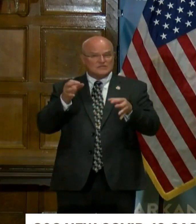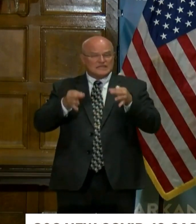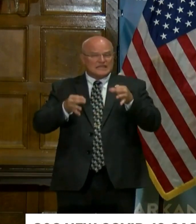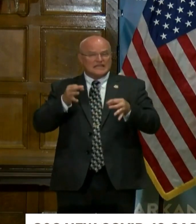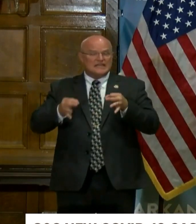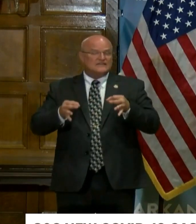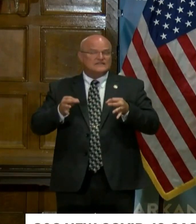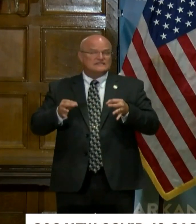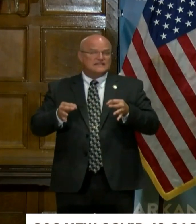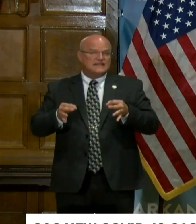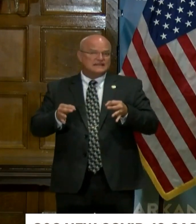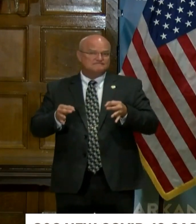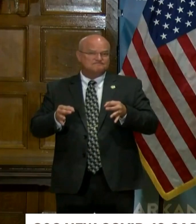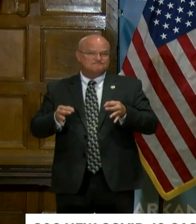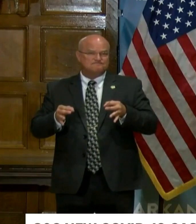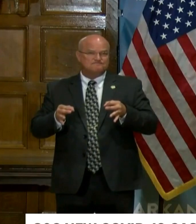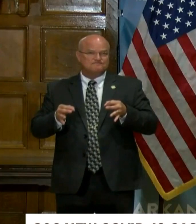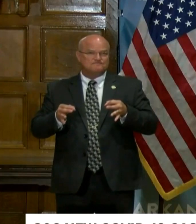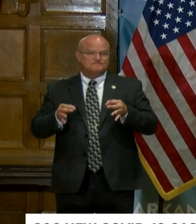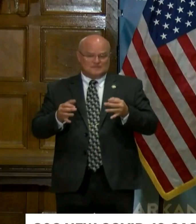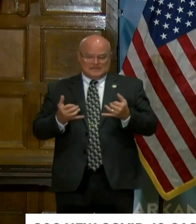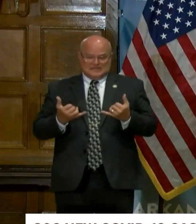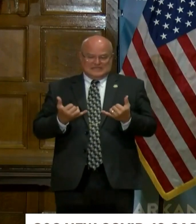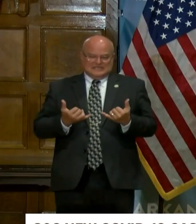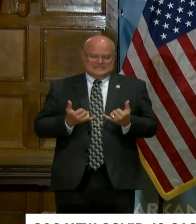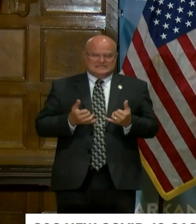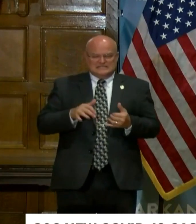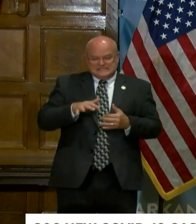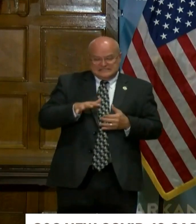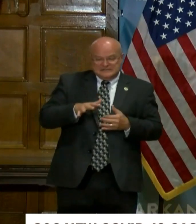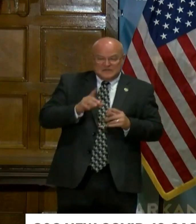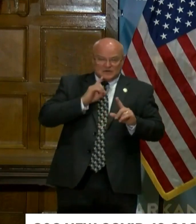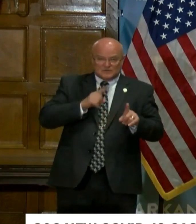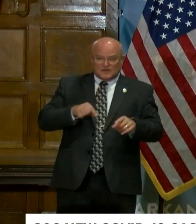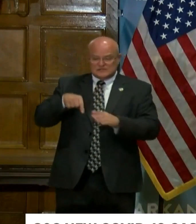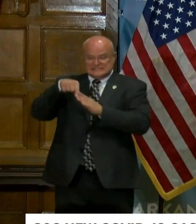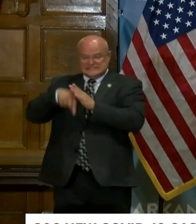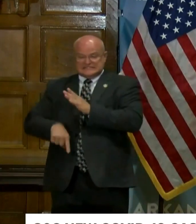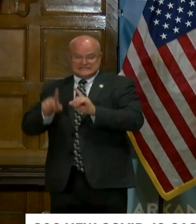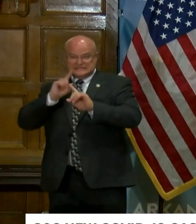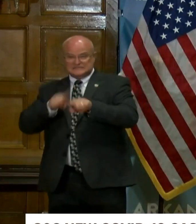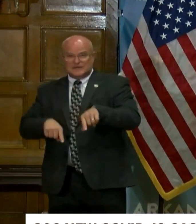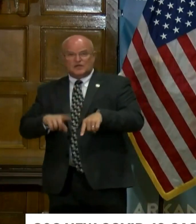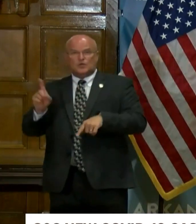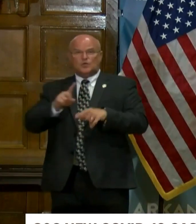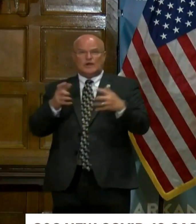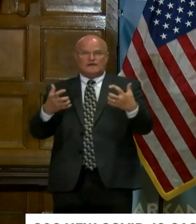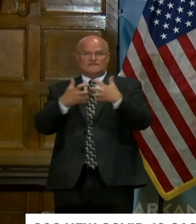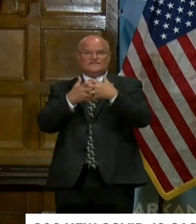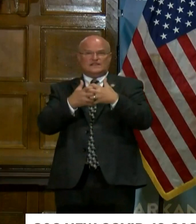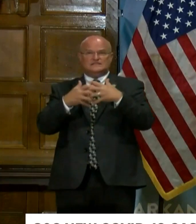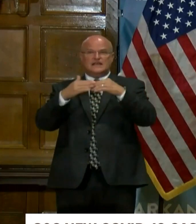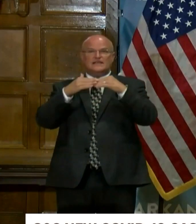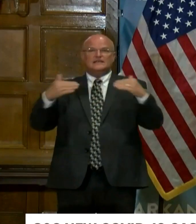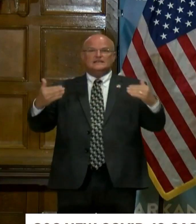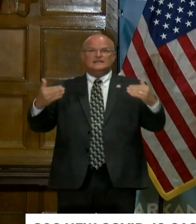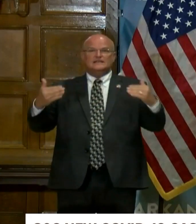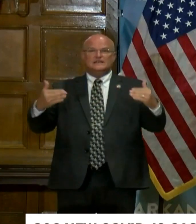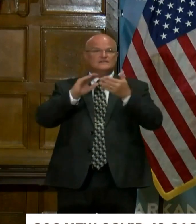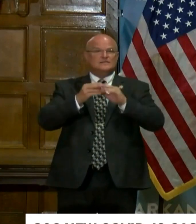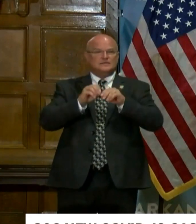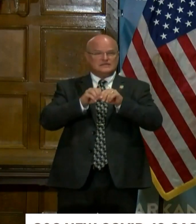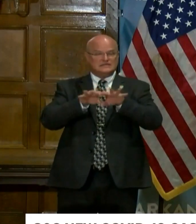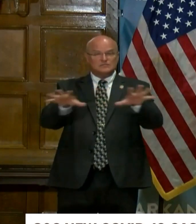whether it's a moderate response or a severe response. It's exactly where it fits and the level of the community